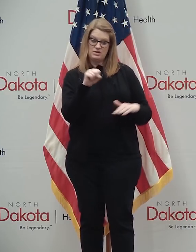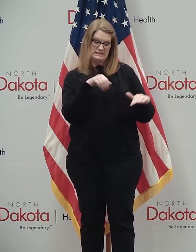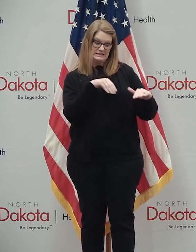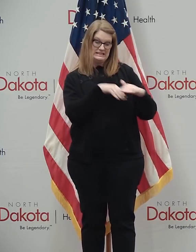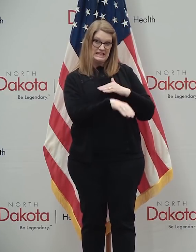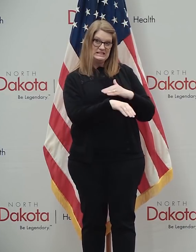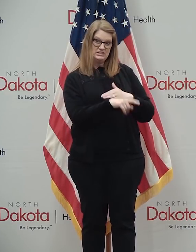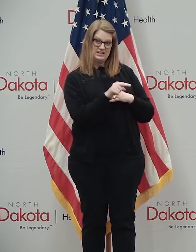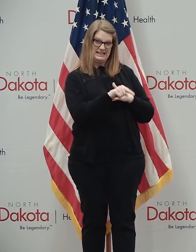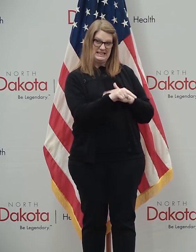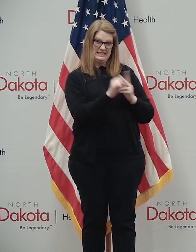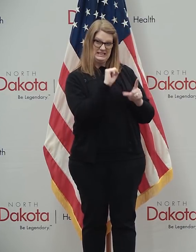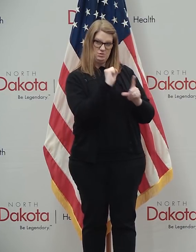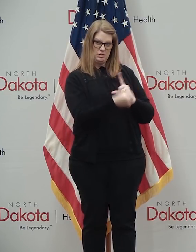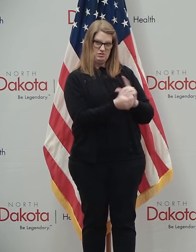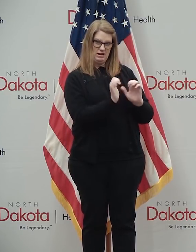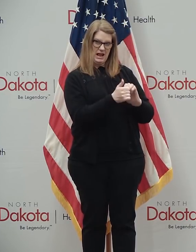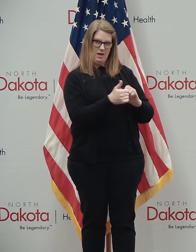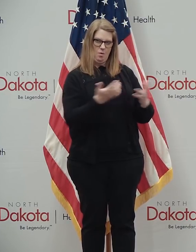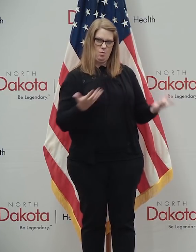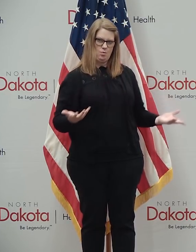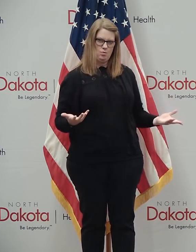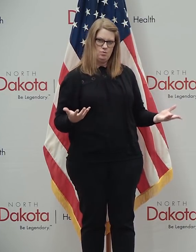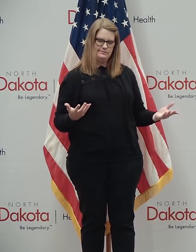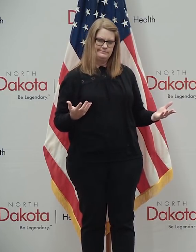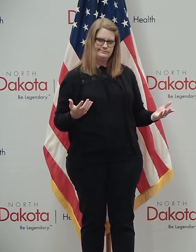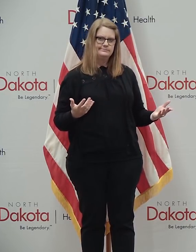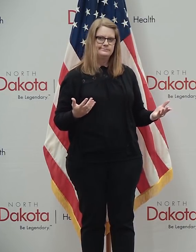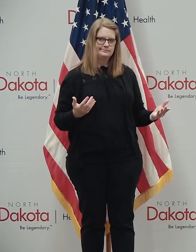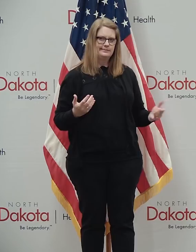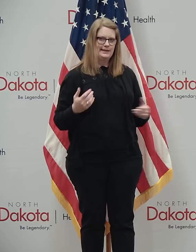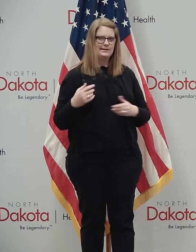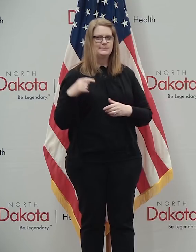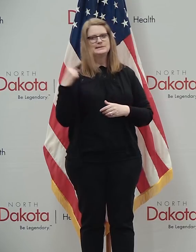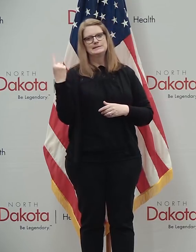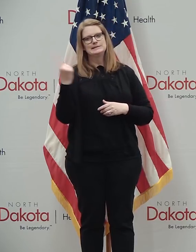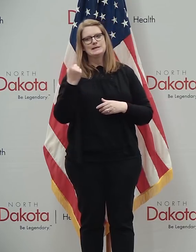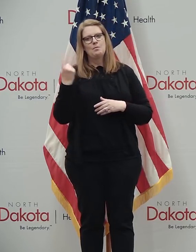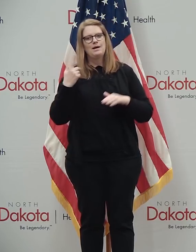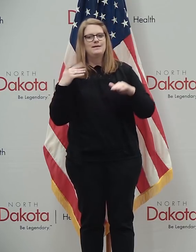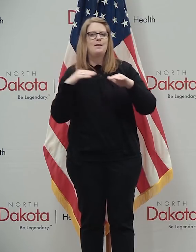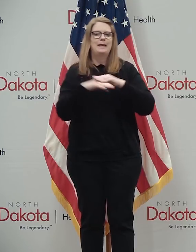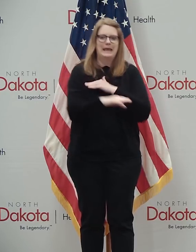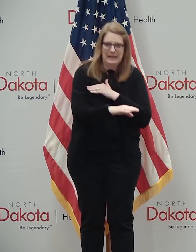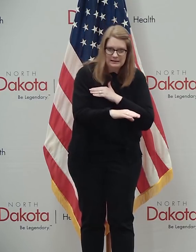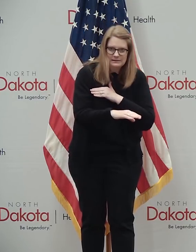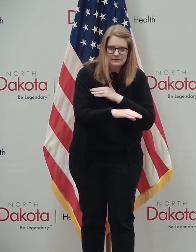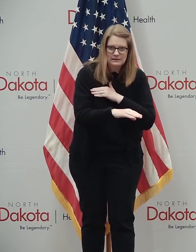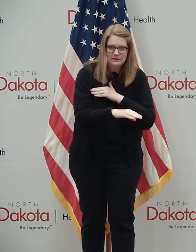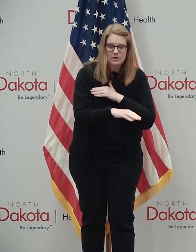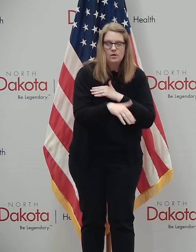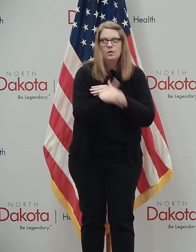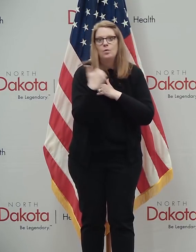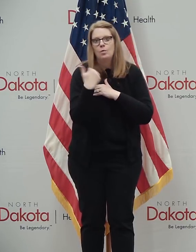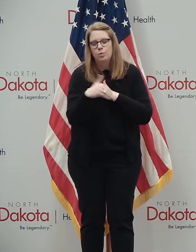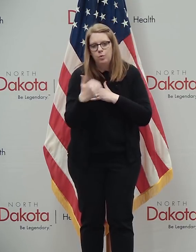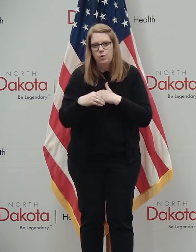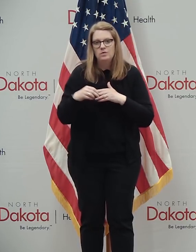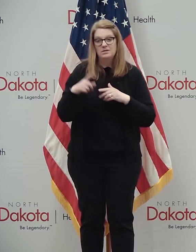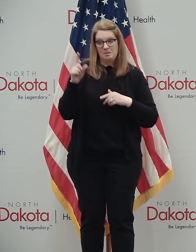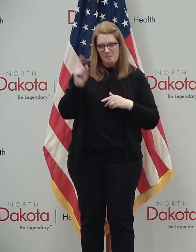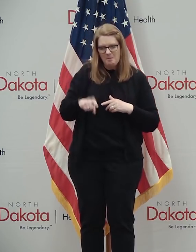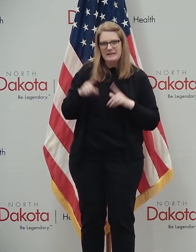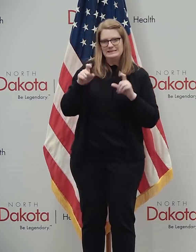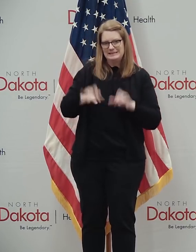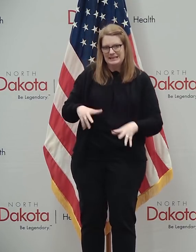these congregate housing settings is through outside individuals. So it's so important to be testing the staff on a regular basis